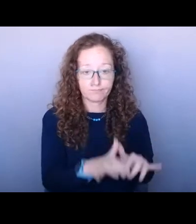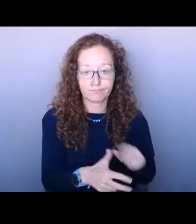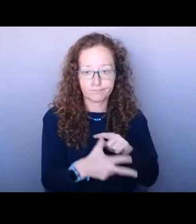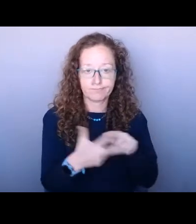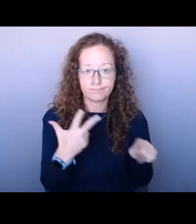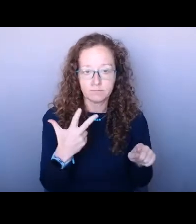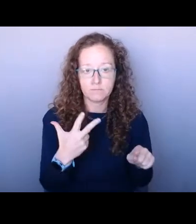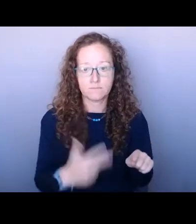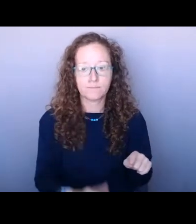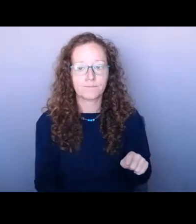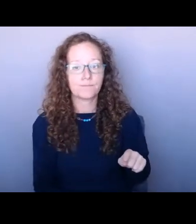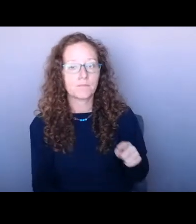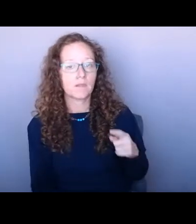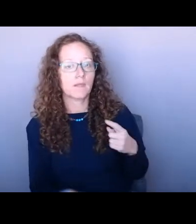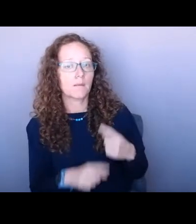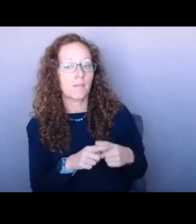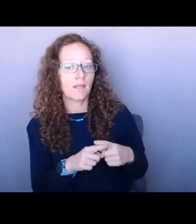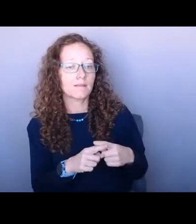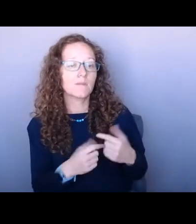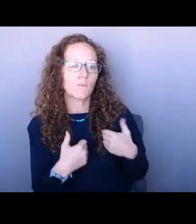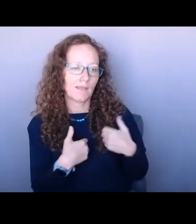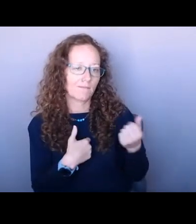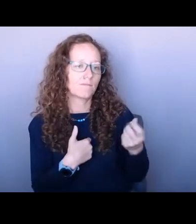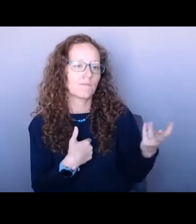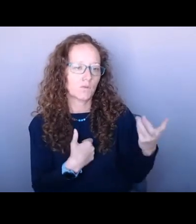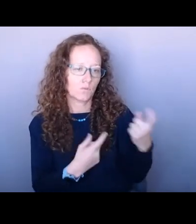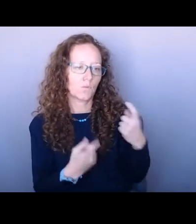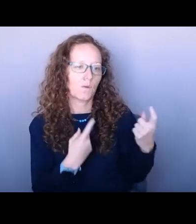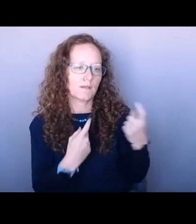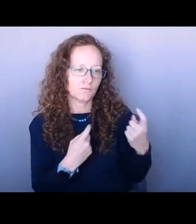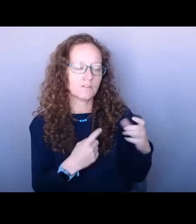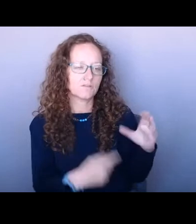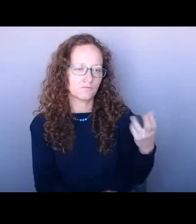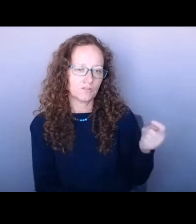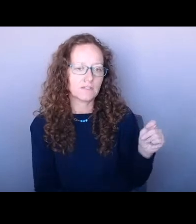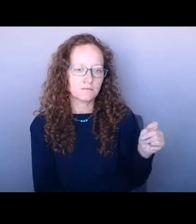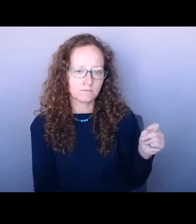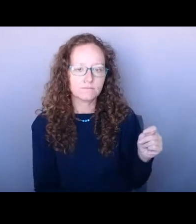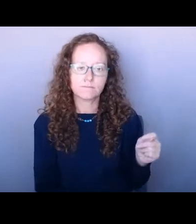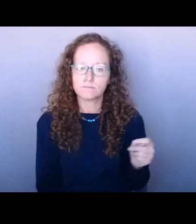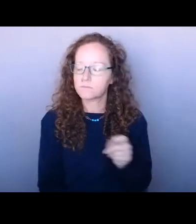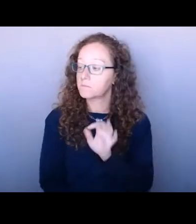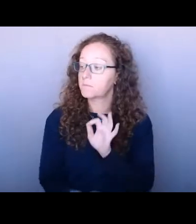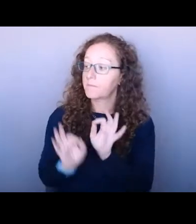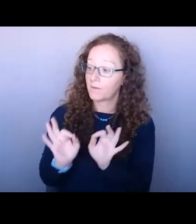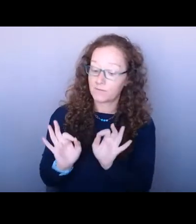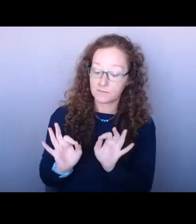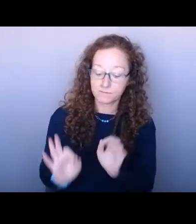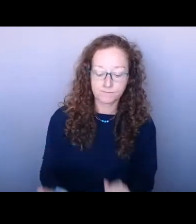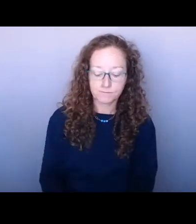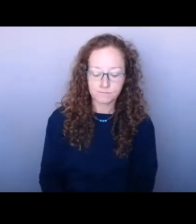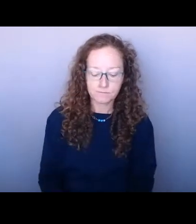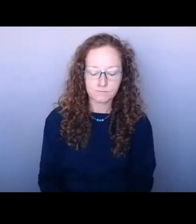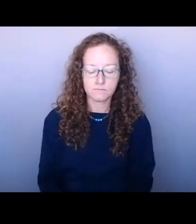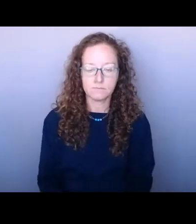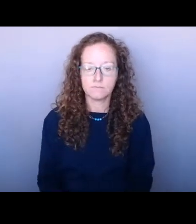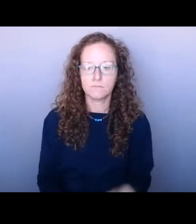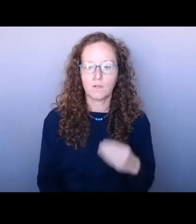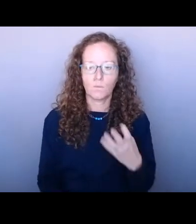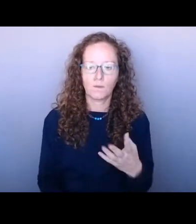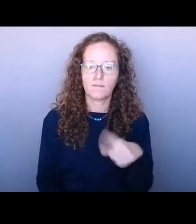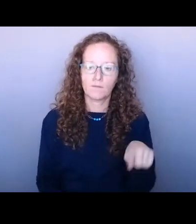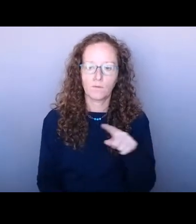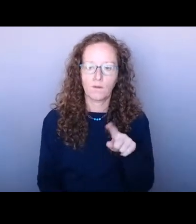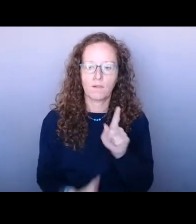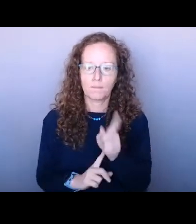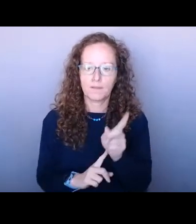just wanted to say that there are a couple questions in the chat. Okay, perfect. While we give everyone a minute or two to